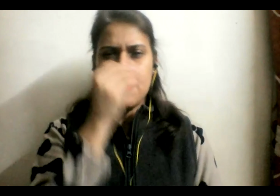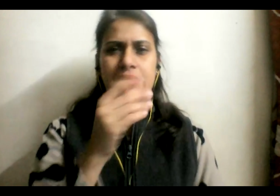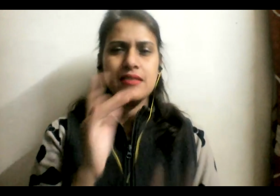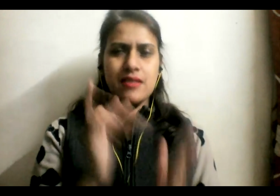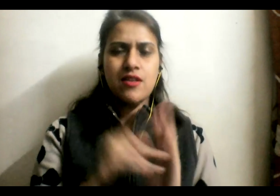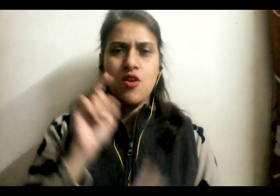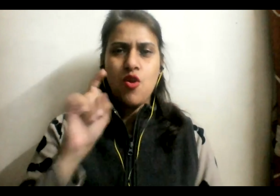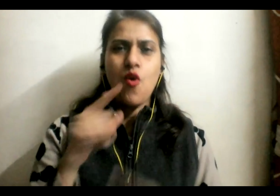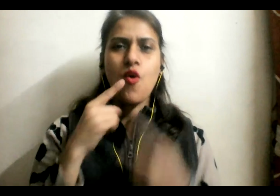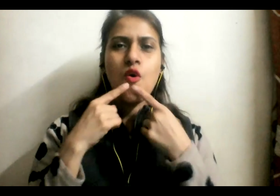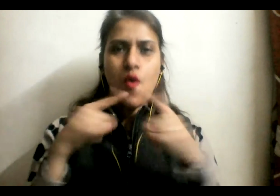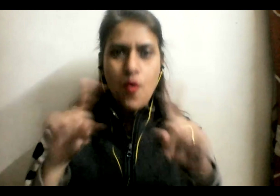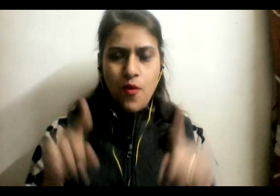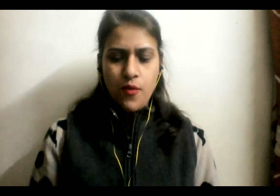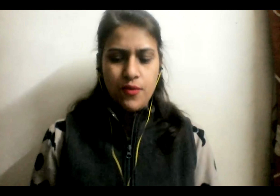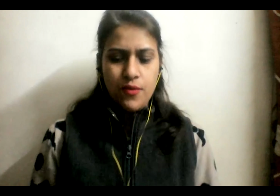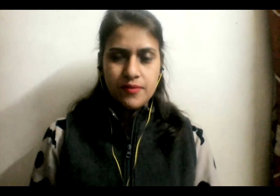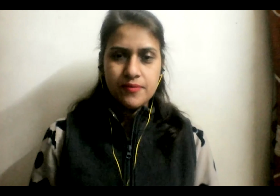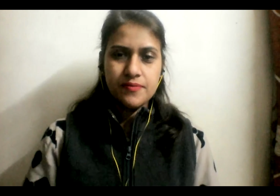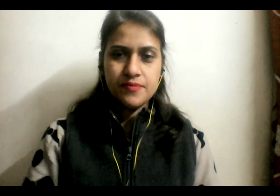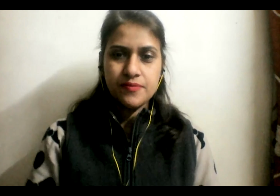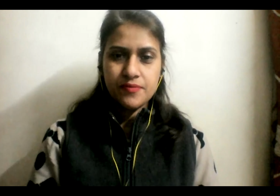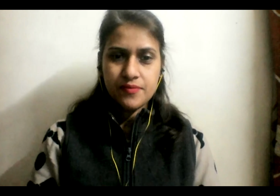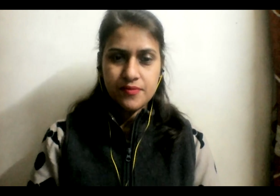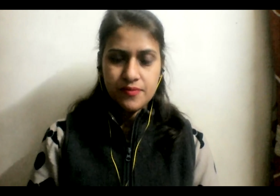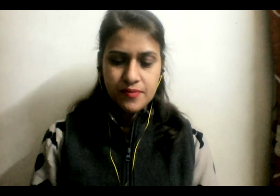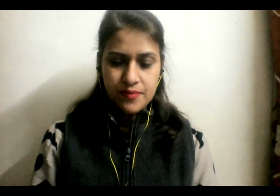just give you the permission, sir. 1 second.